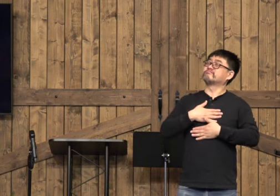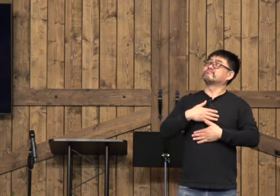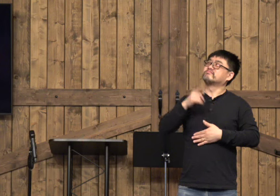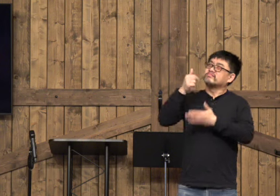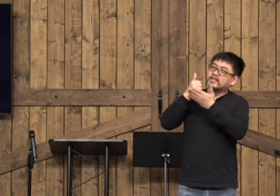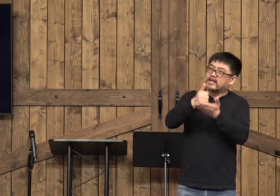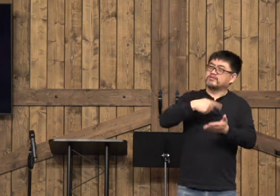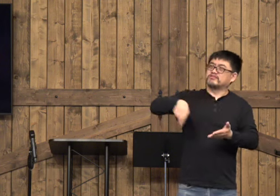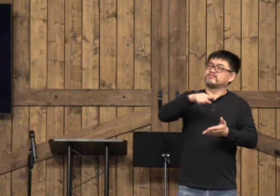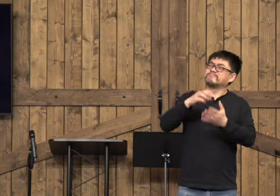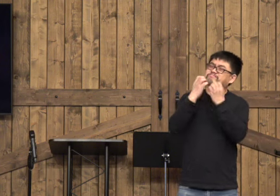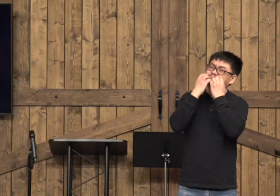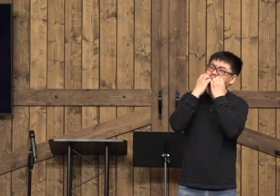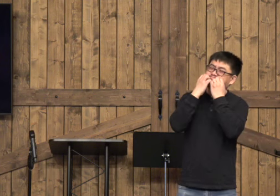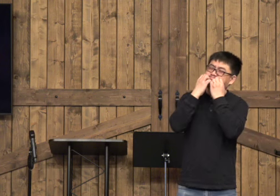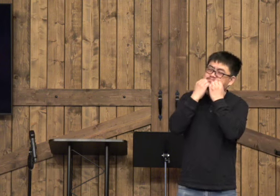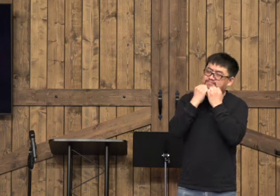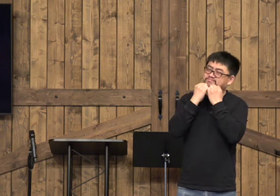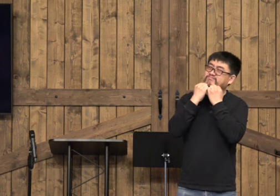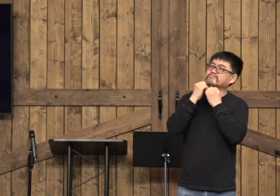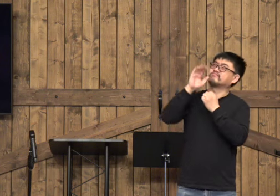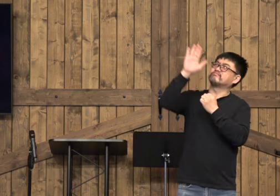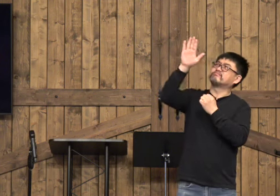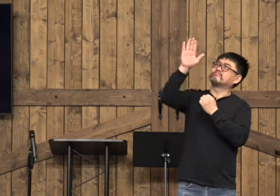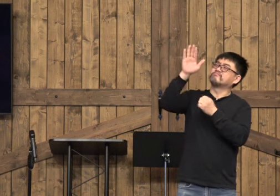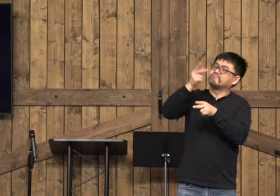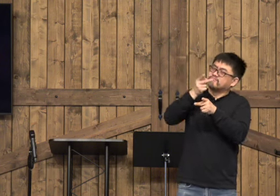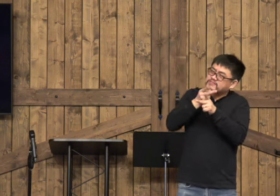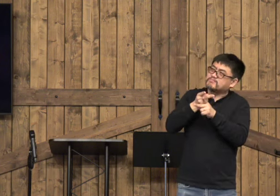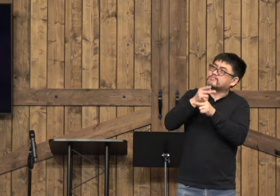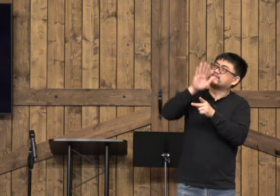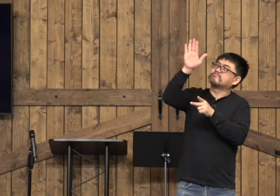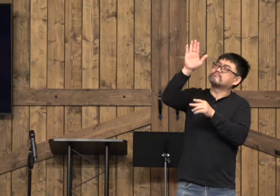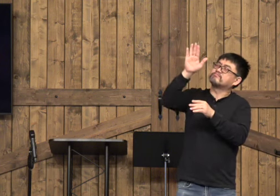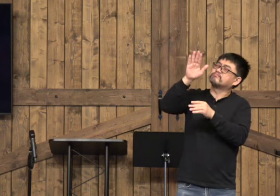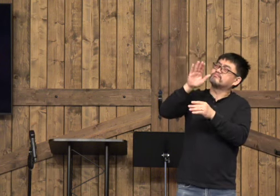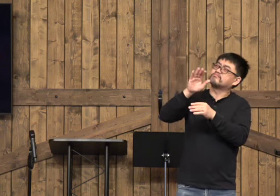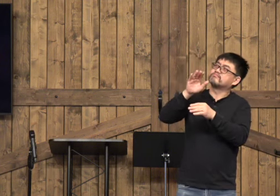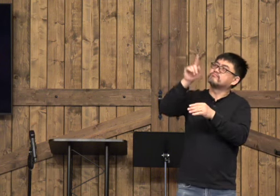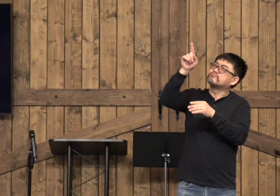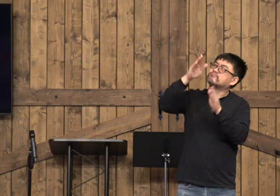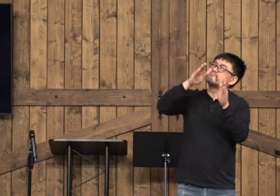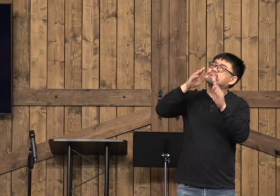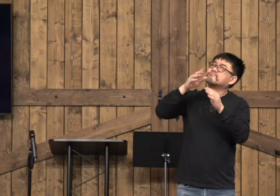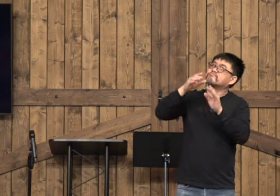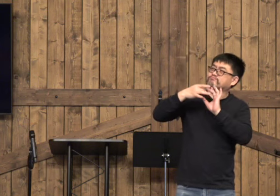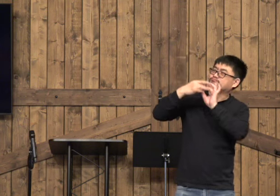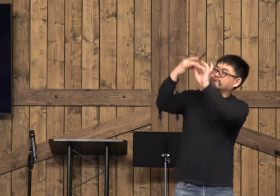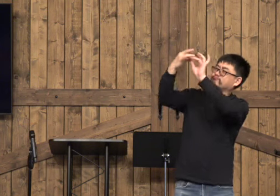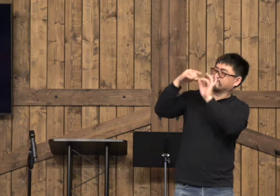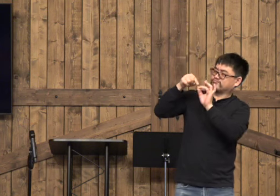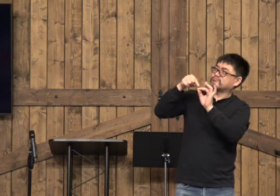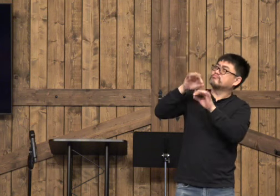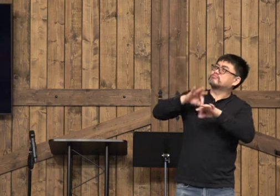but there so many missionaries out of the world you love us you take care of us we are your cherished